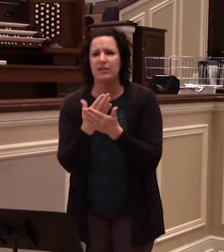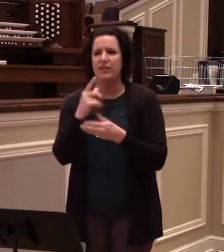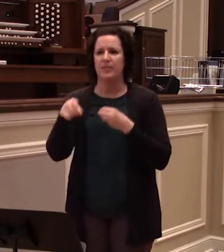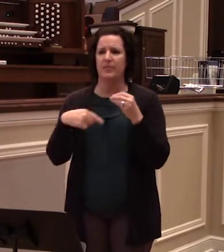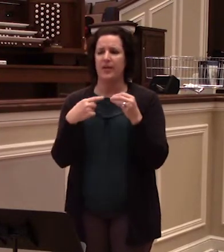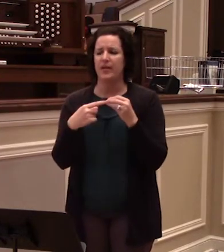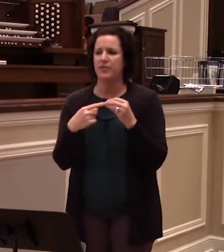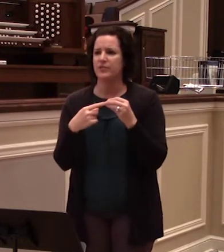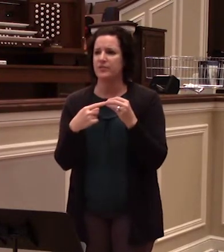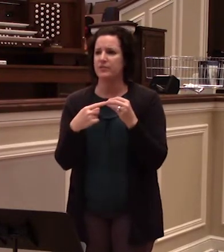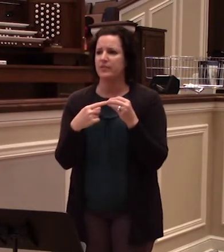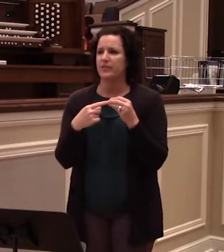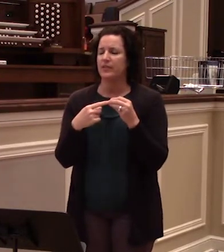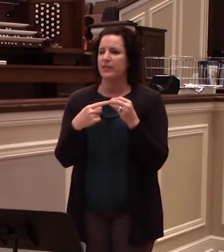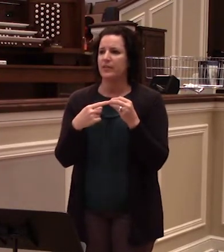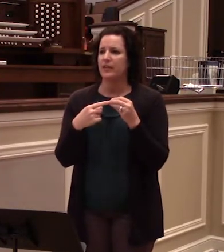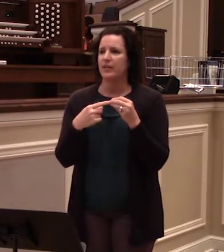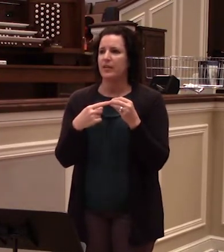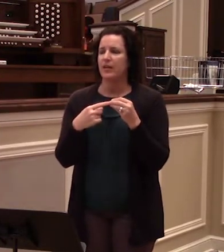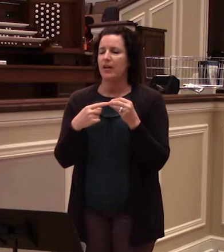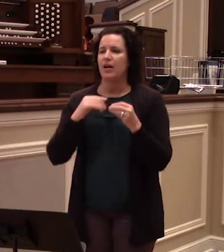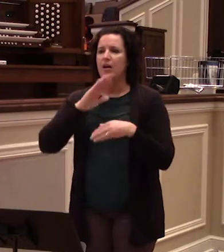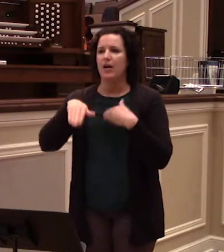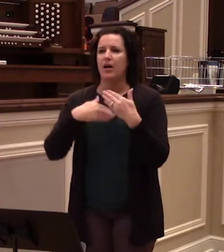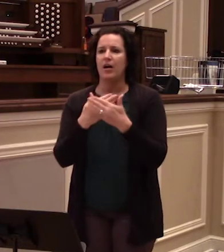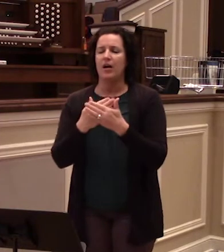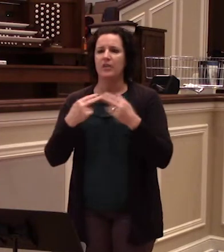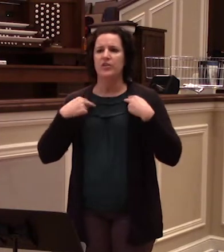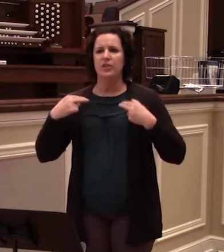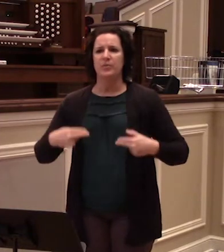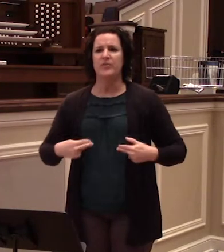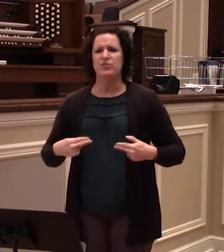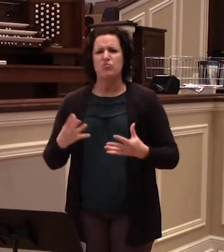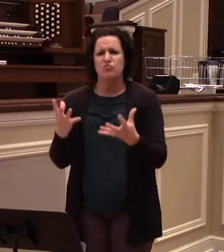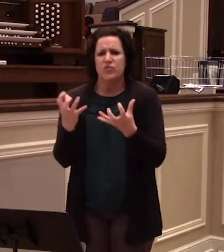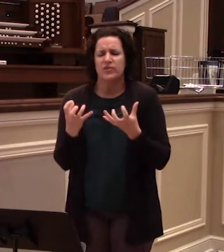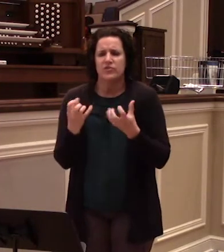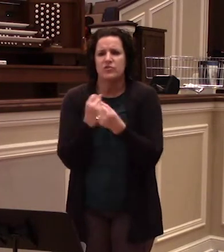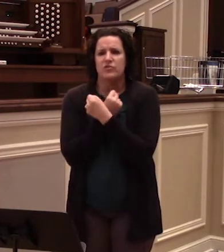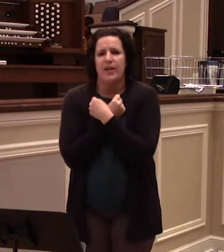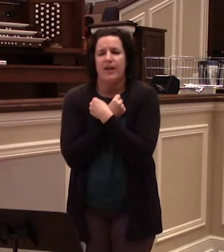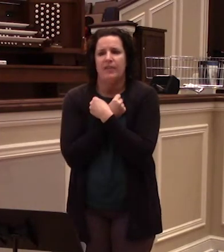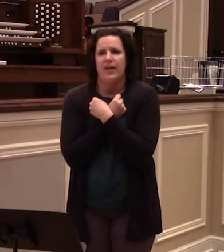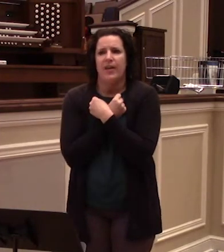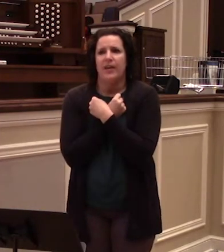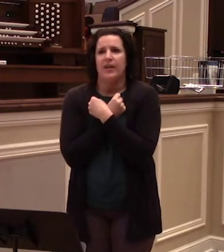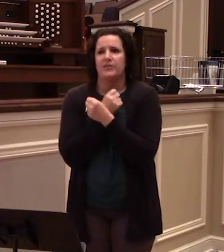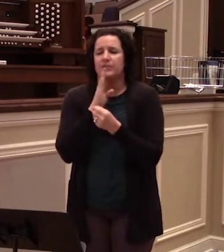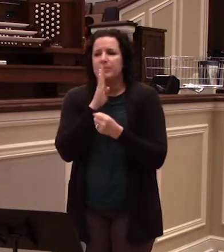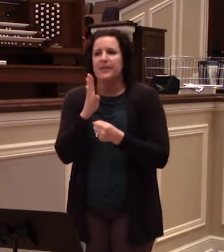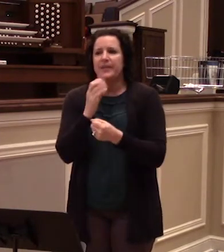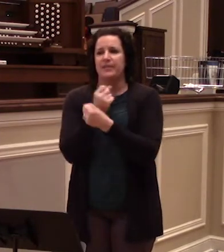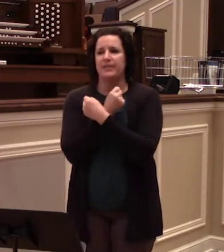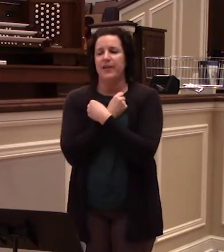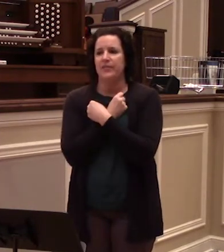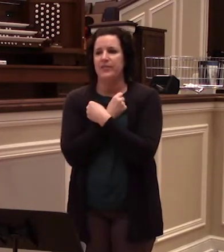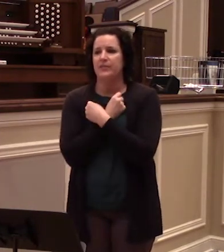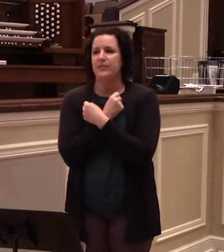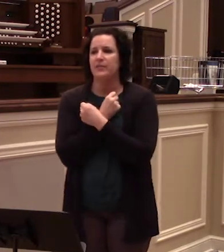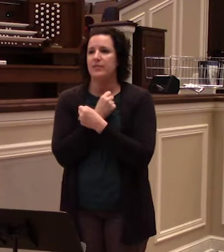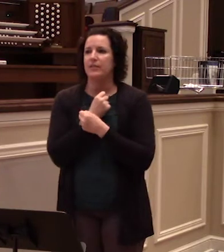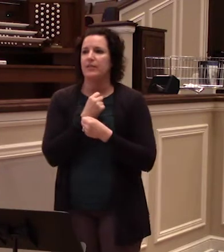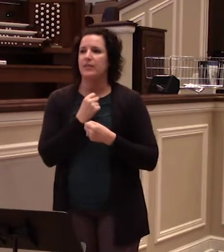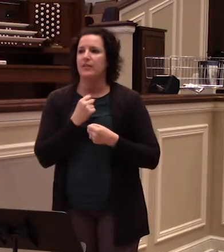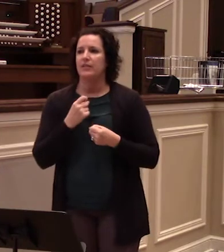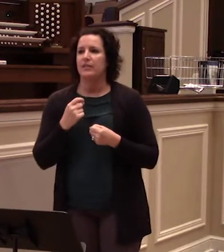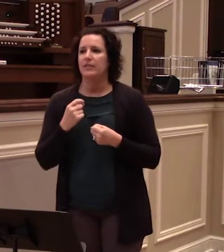every single human being, it's the desire to love and to be loved. And all of our attempts at it in our own power and outside of Christ, they